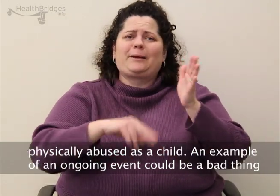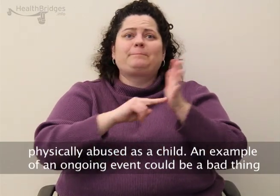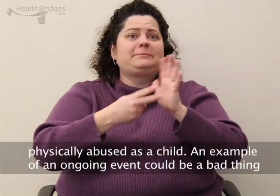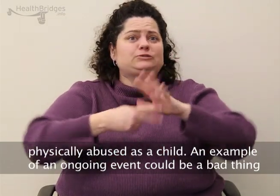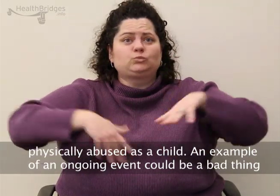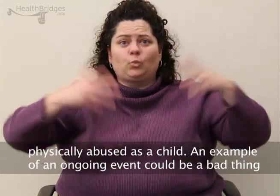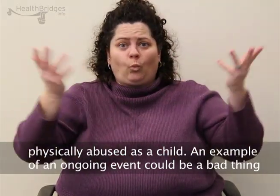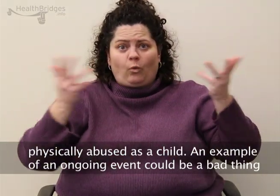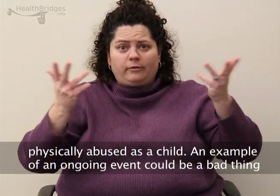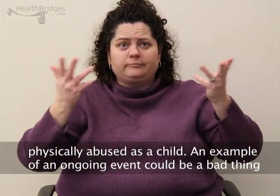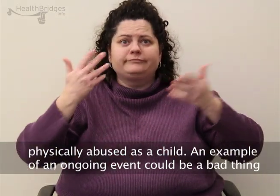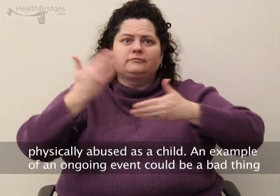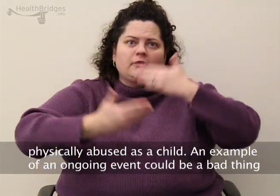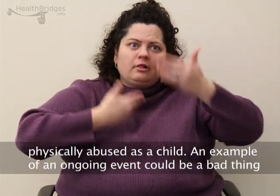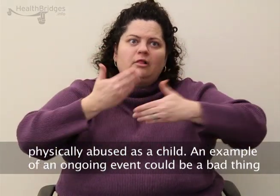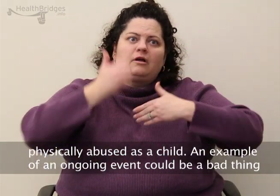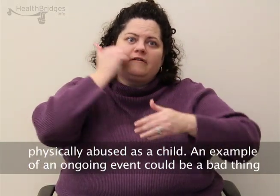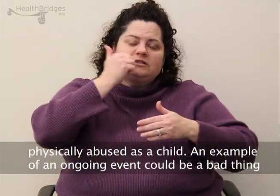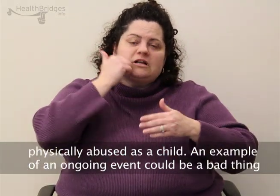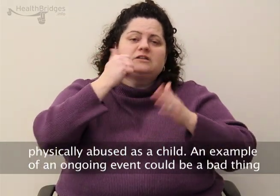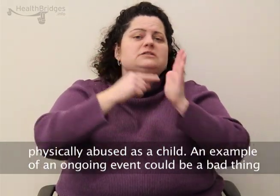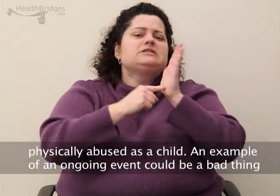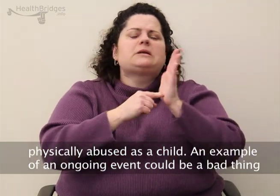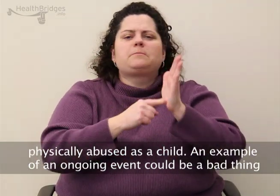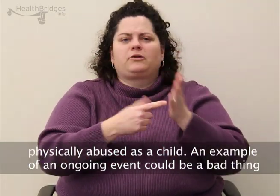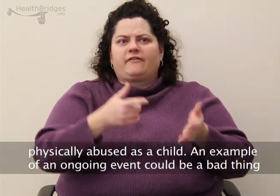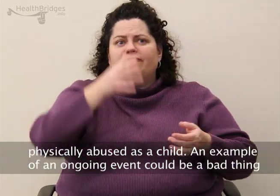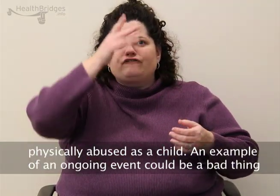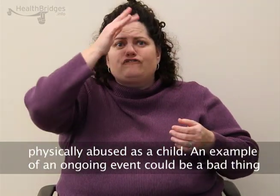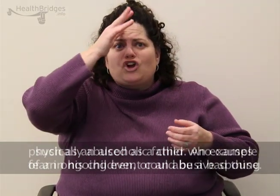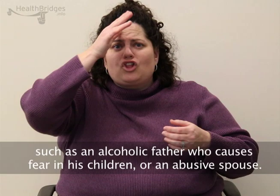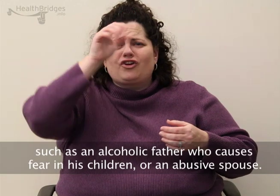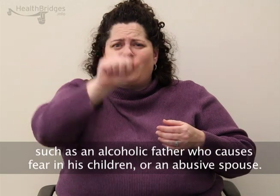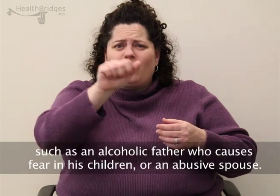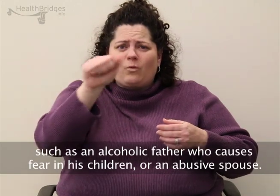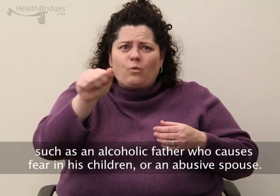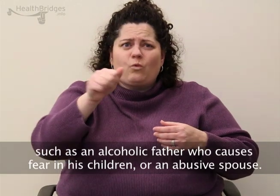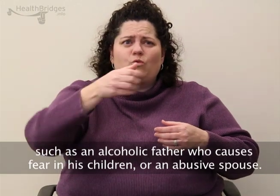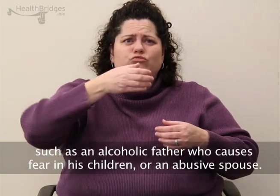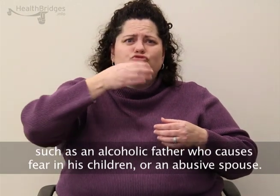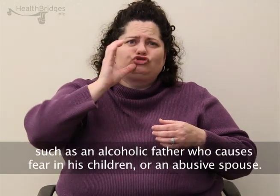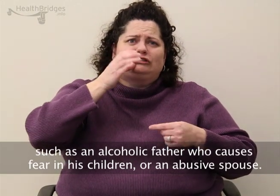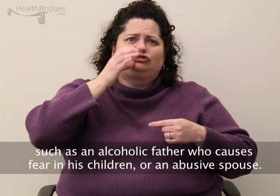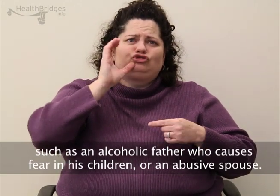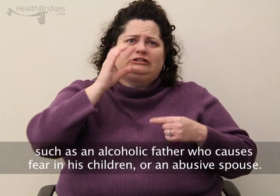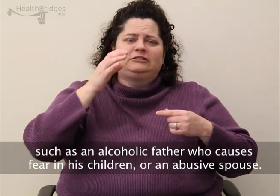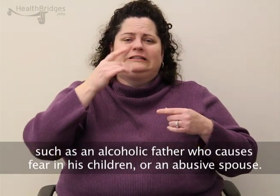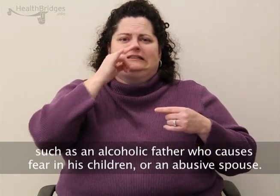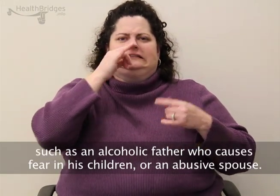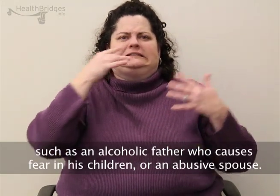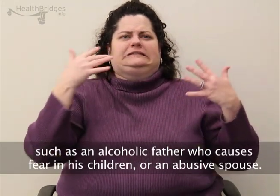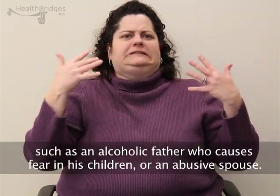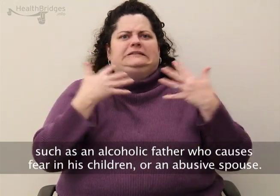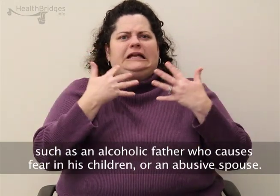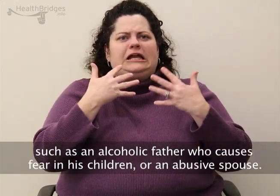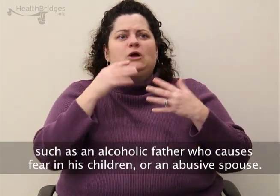An example of an ongoing event could be a bad thing, such as an alcoholic